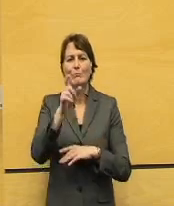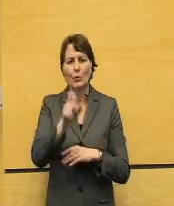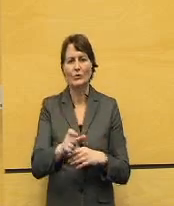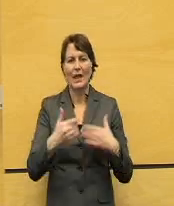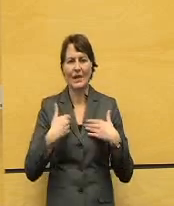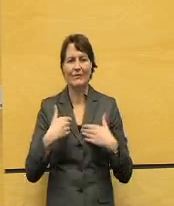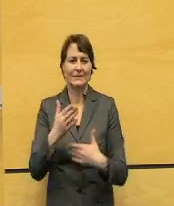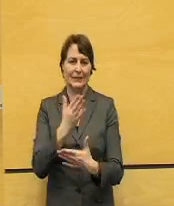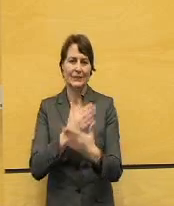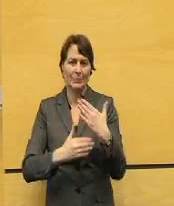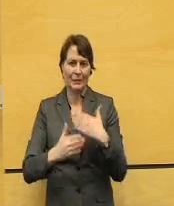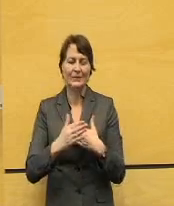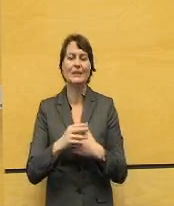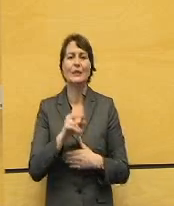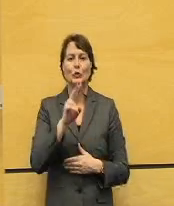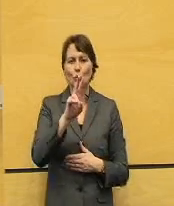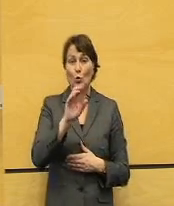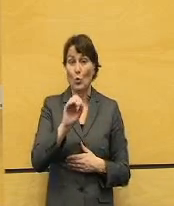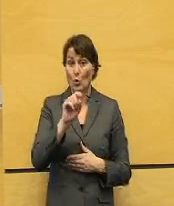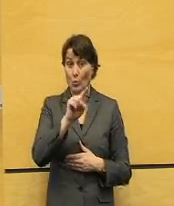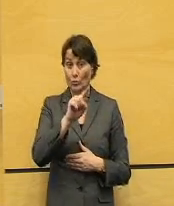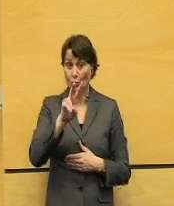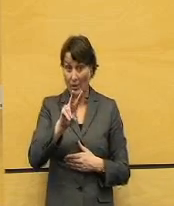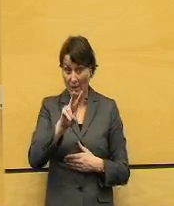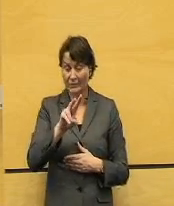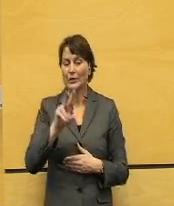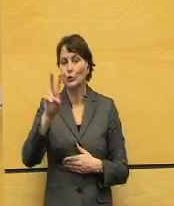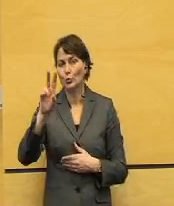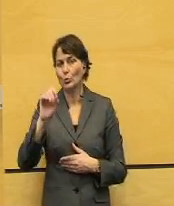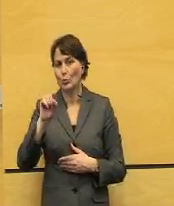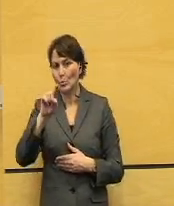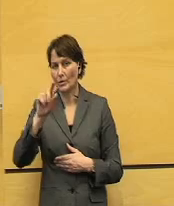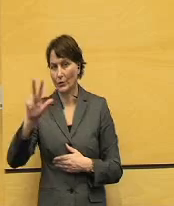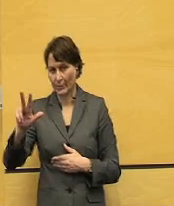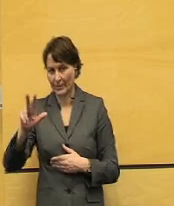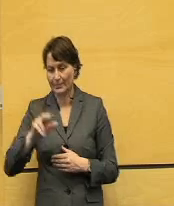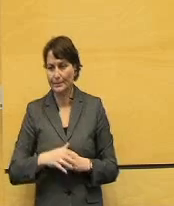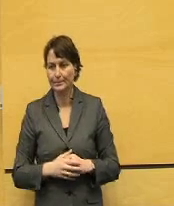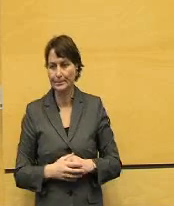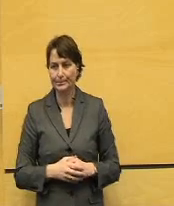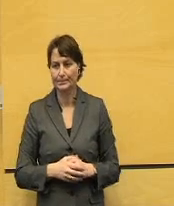disability in 2012 and 2013.